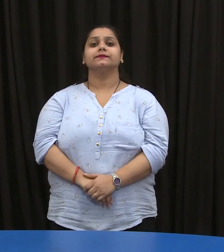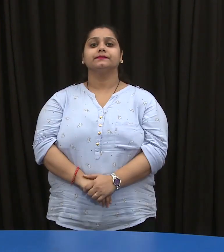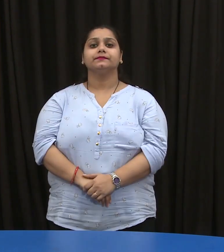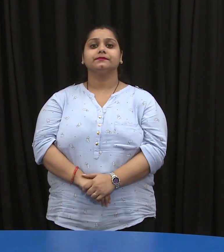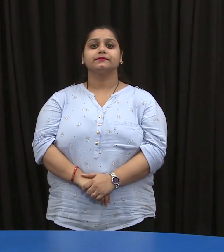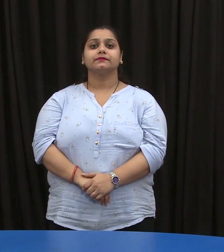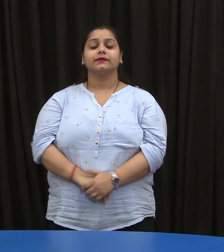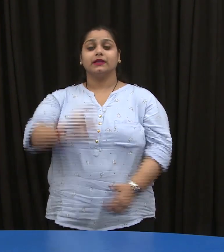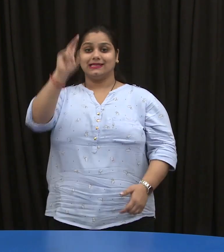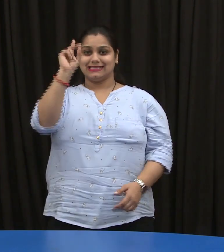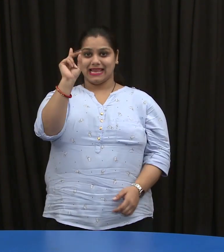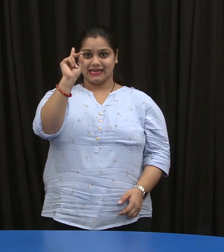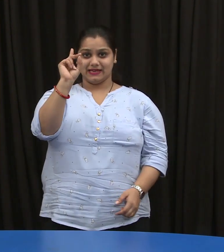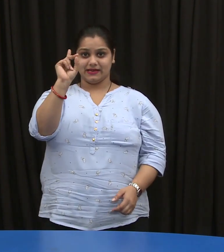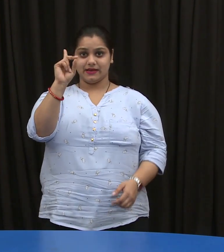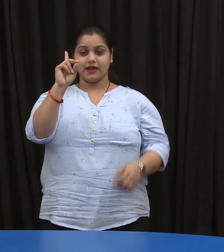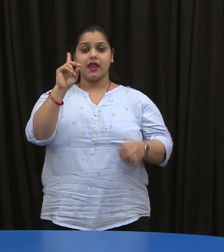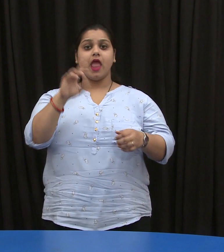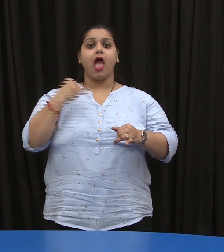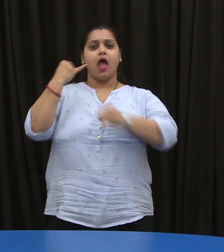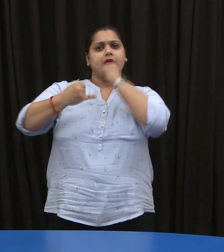The second option is History.